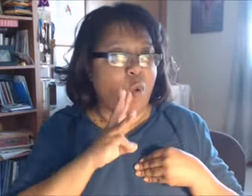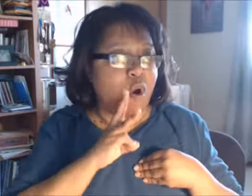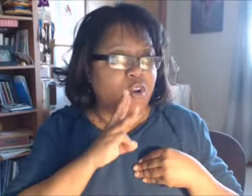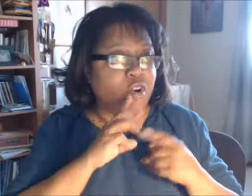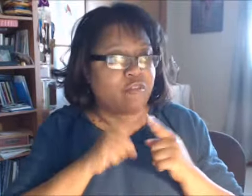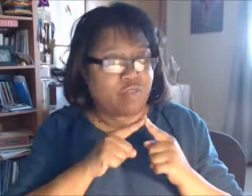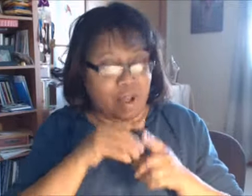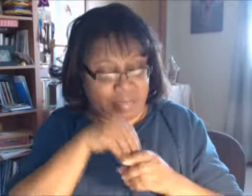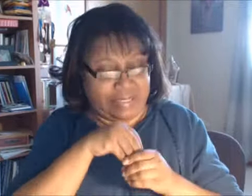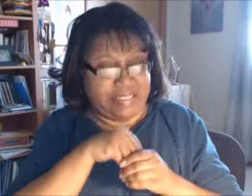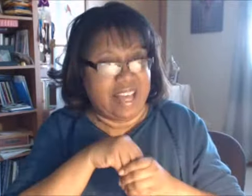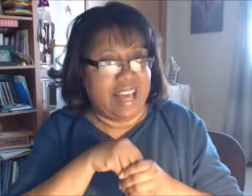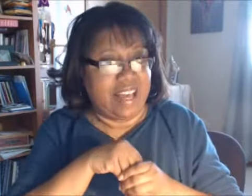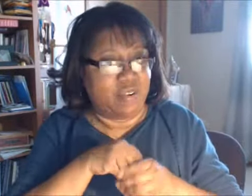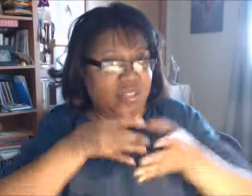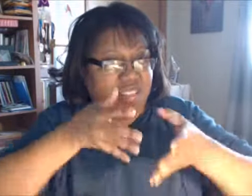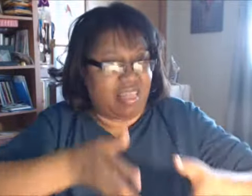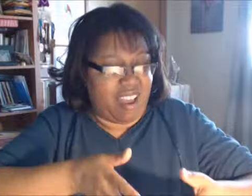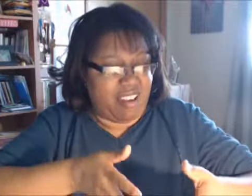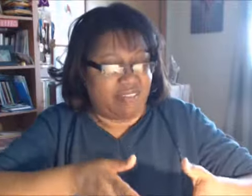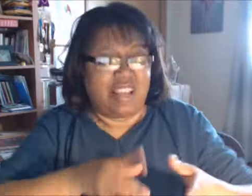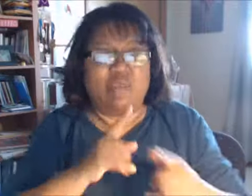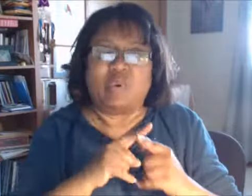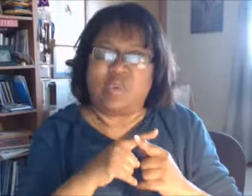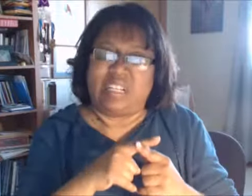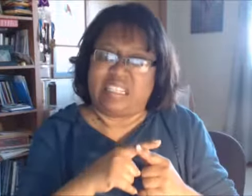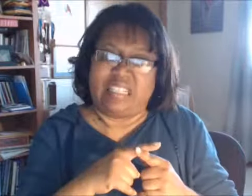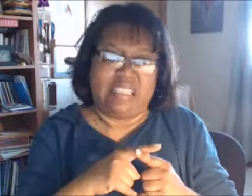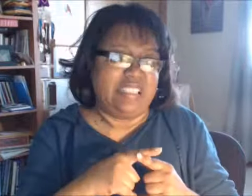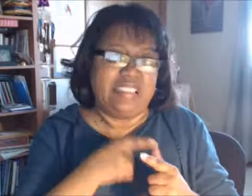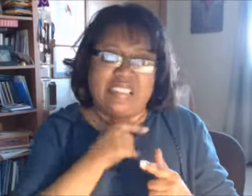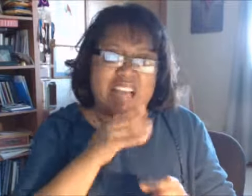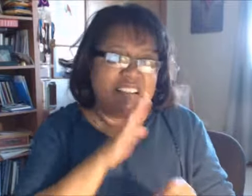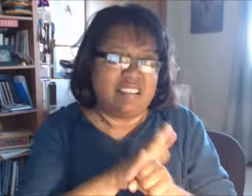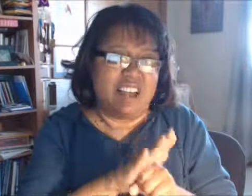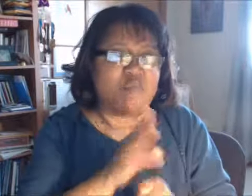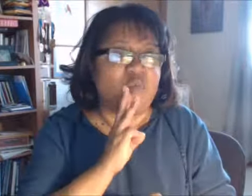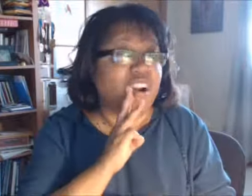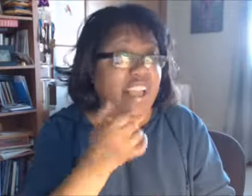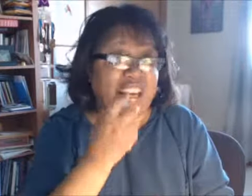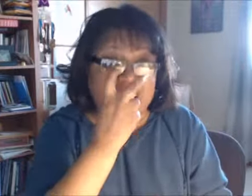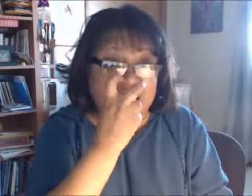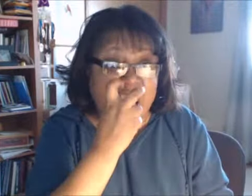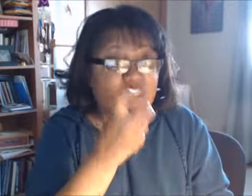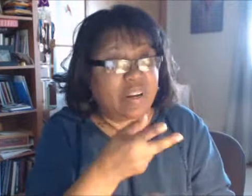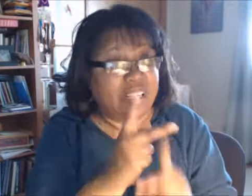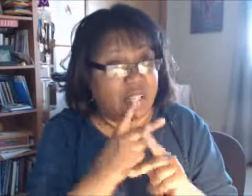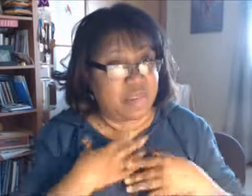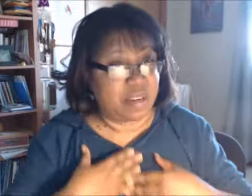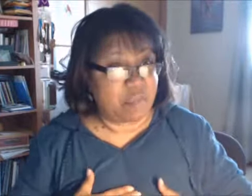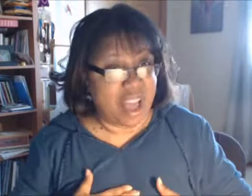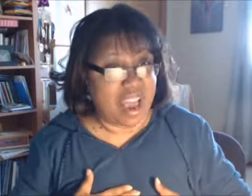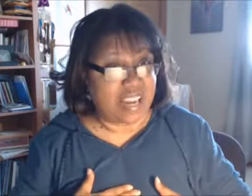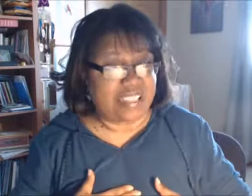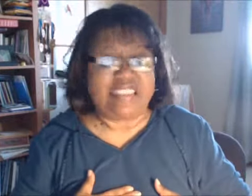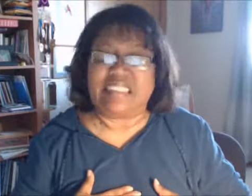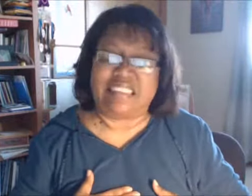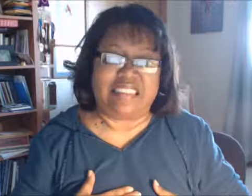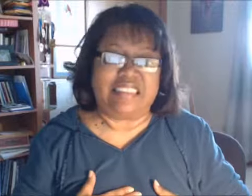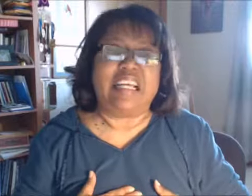components of food. We're very stingy with water, and if there's any doubt, we'd rather keep it in our bodies and deal with it with our urinary system. In